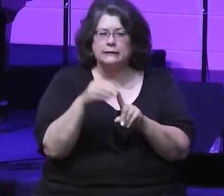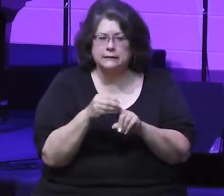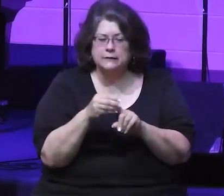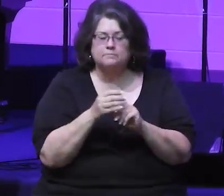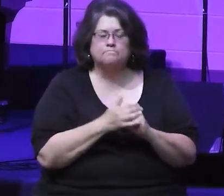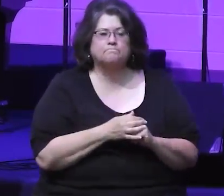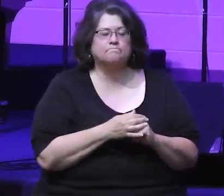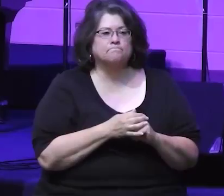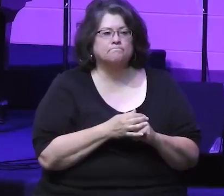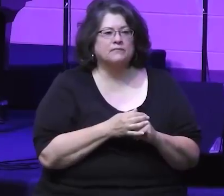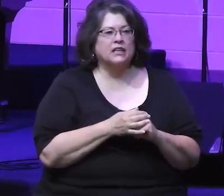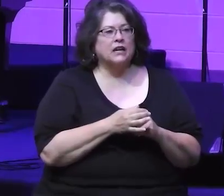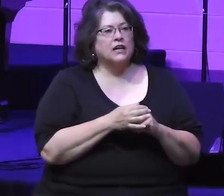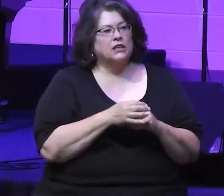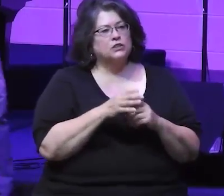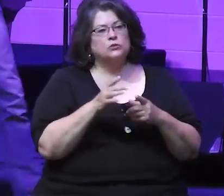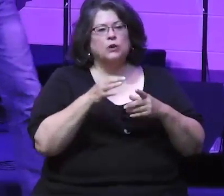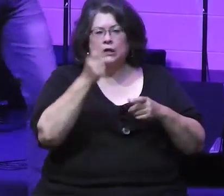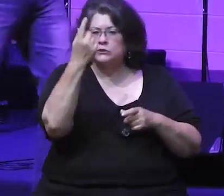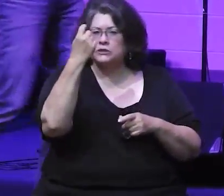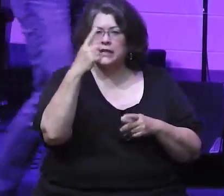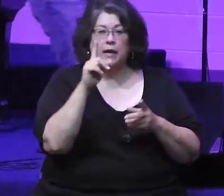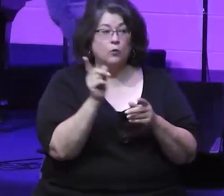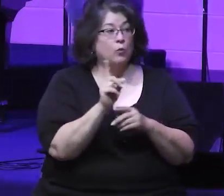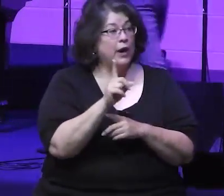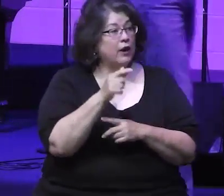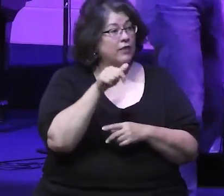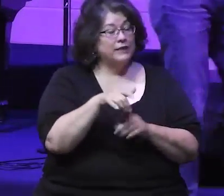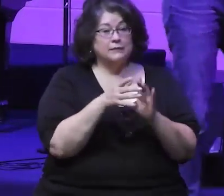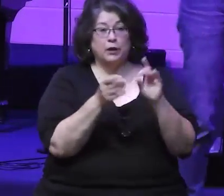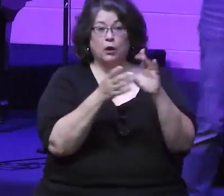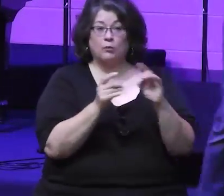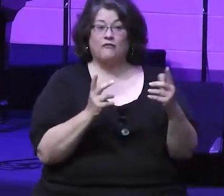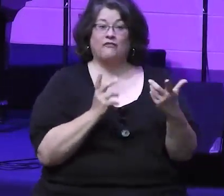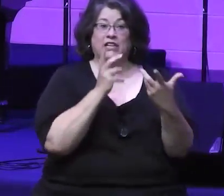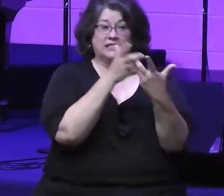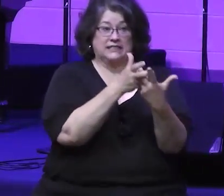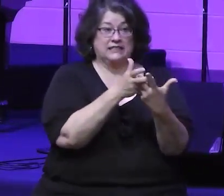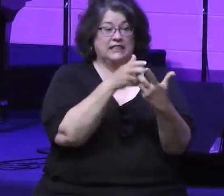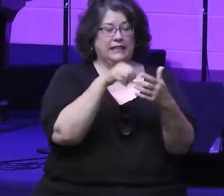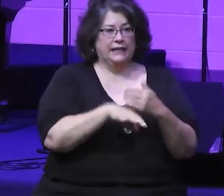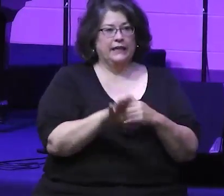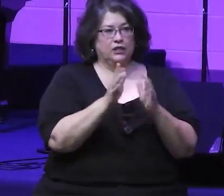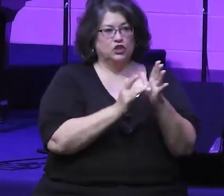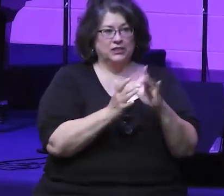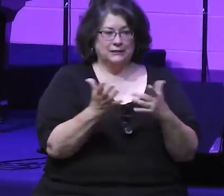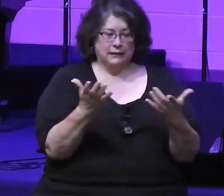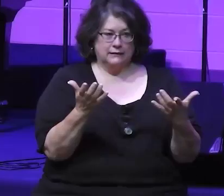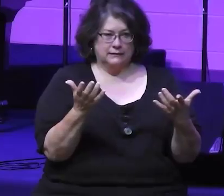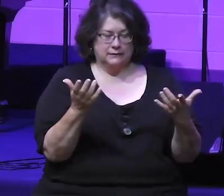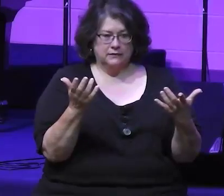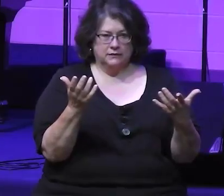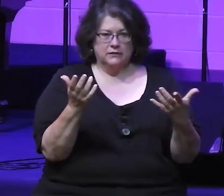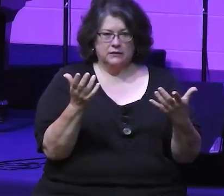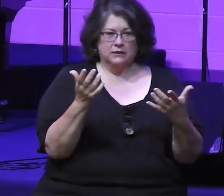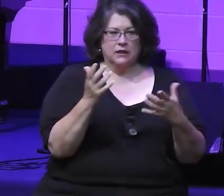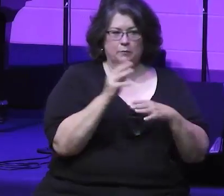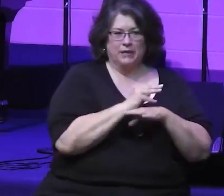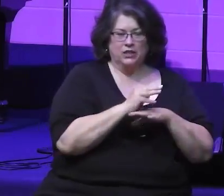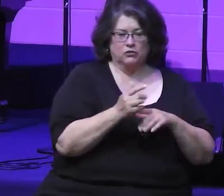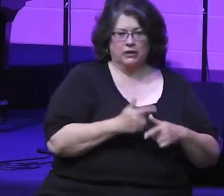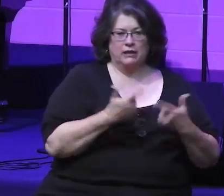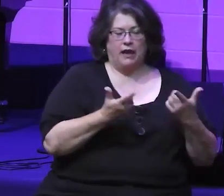where this parable fits in the life of Jesus. So Christians believe in general, not in general. We just sang a song that says Christians